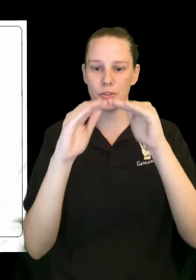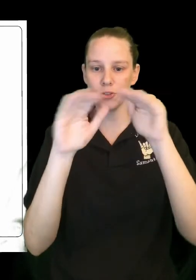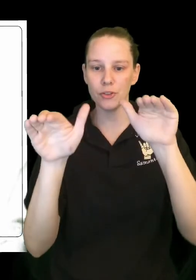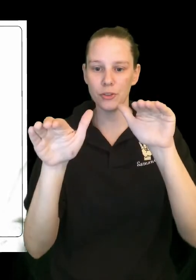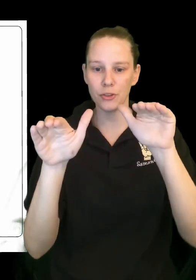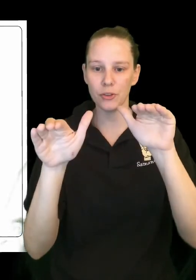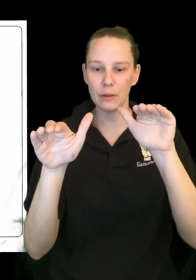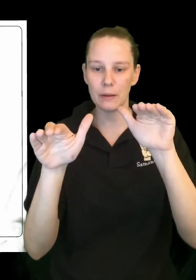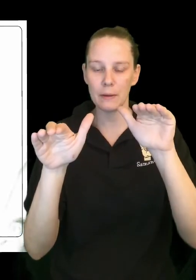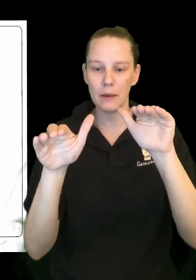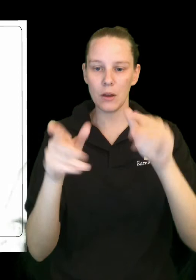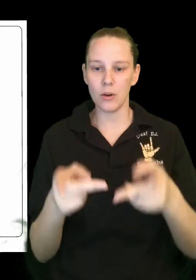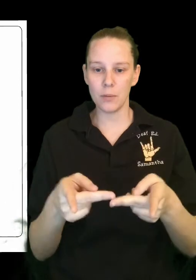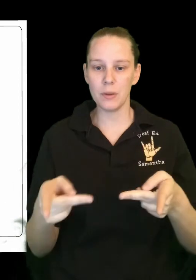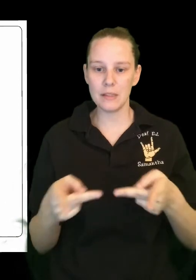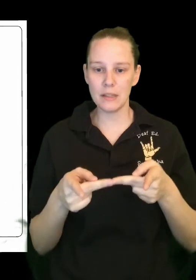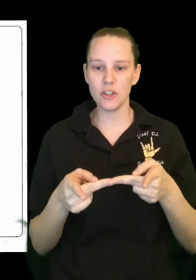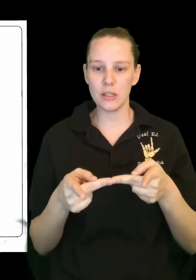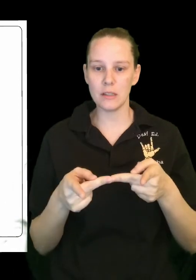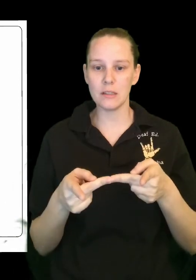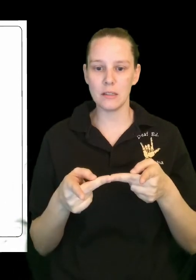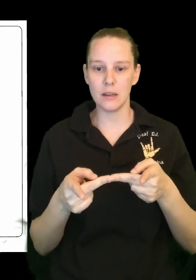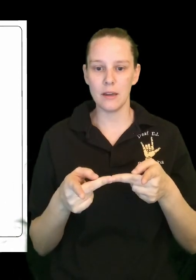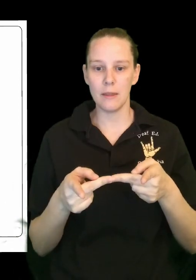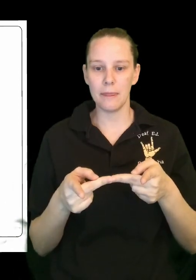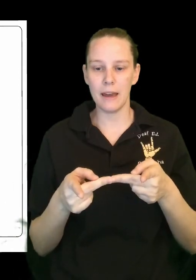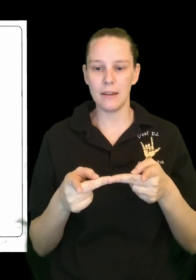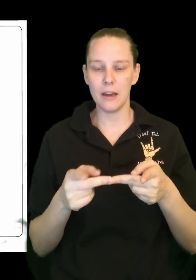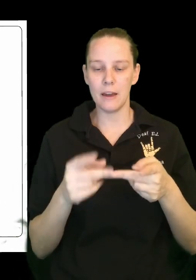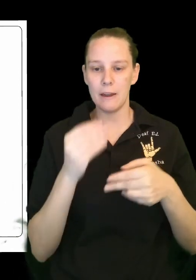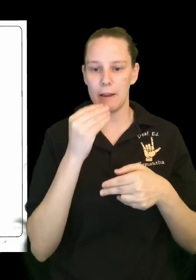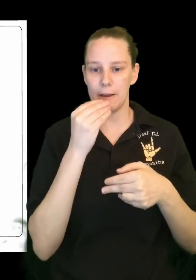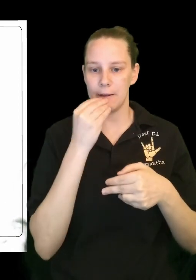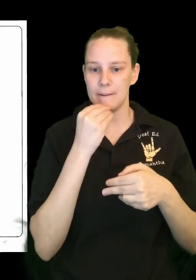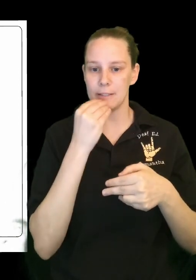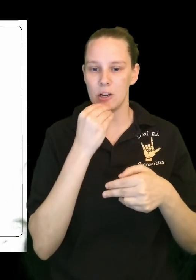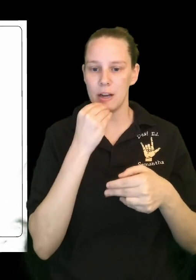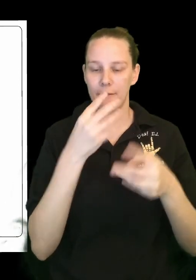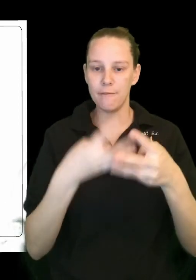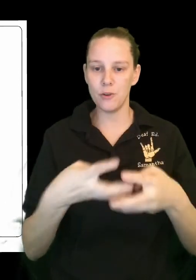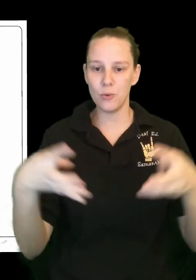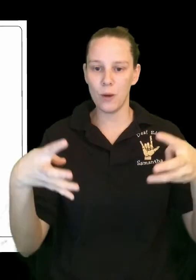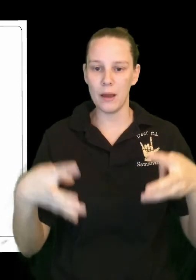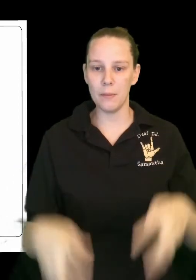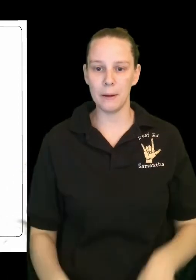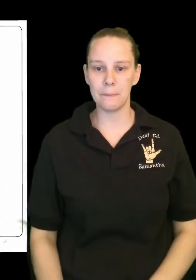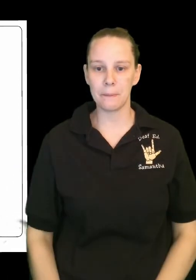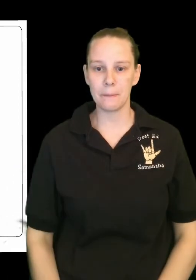levels or the positions that is on a food web.